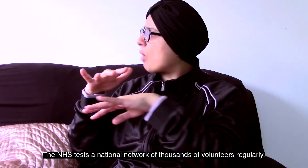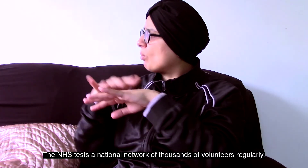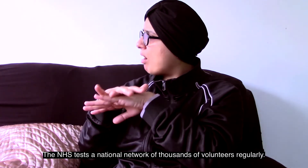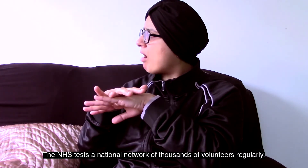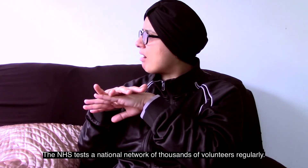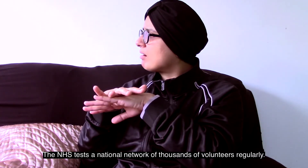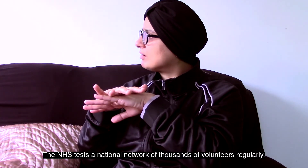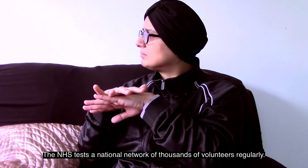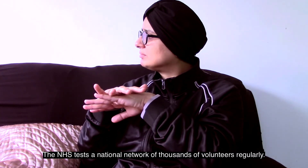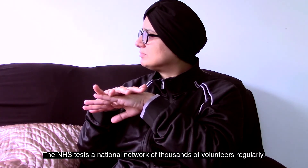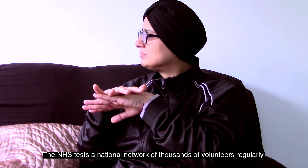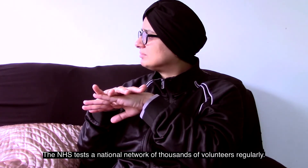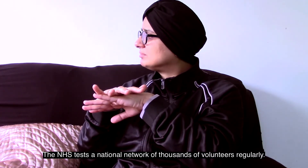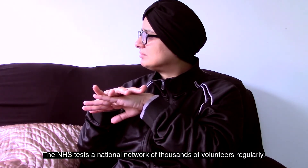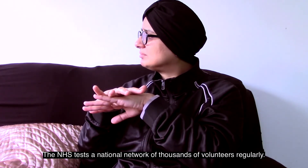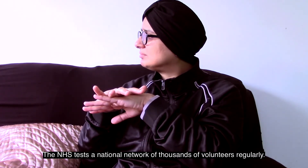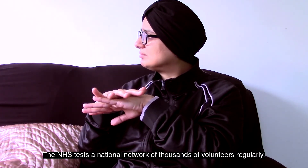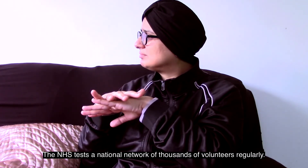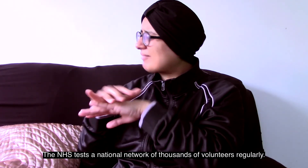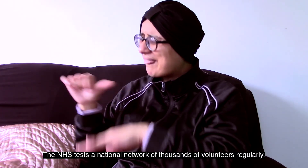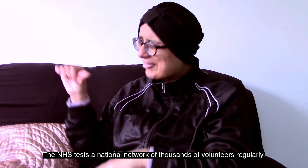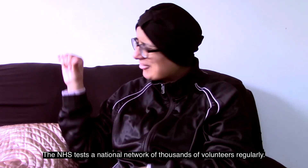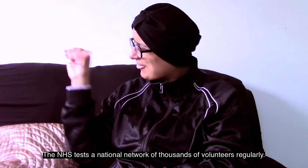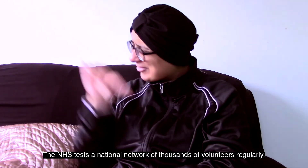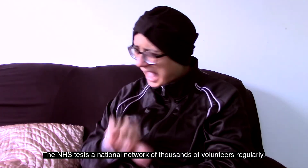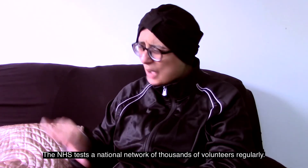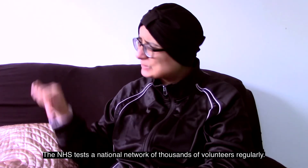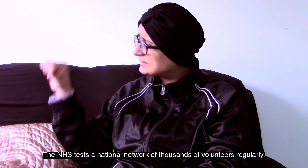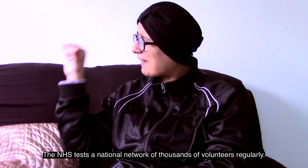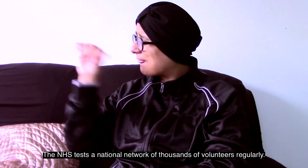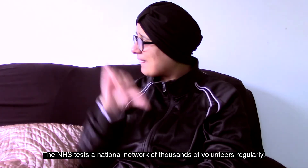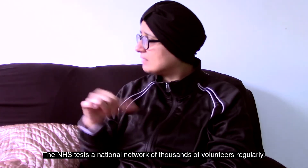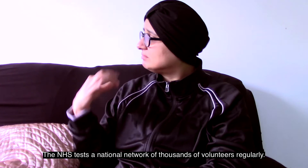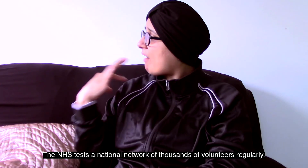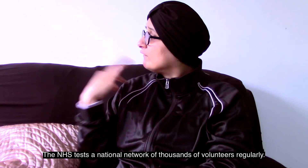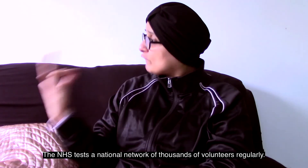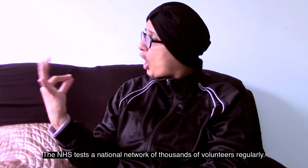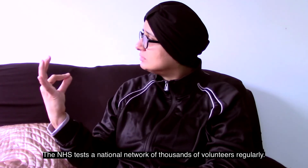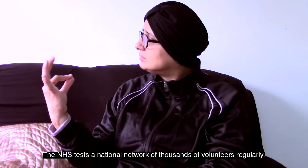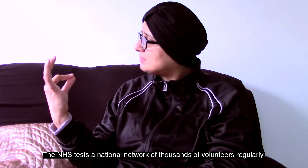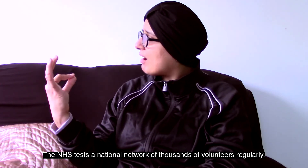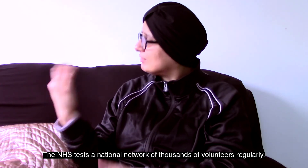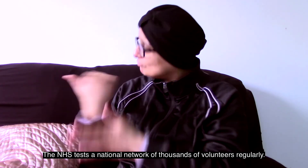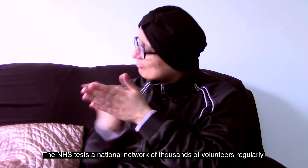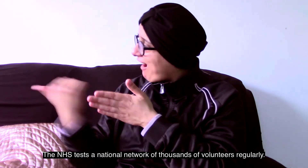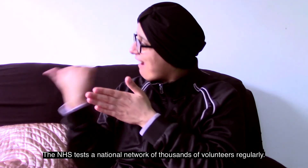The NHS tests a national network of thousands of volunteers regularly.